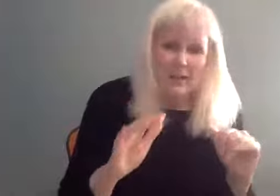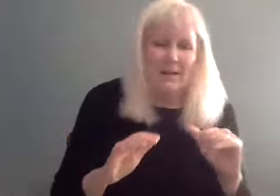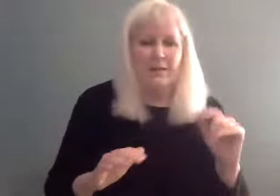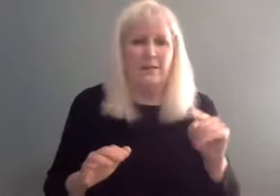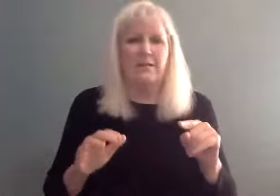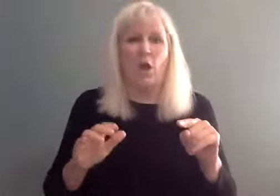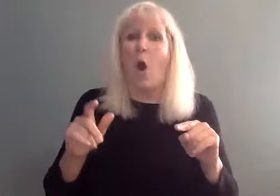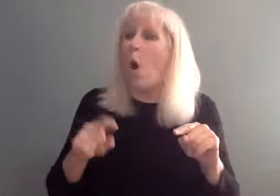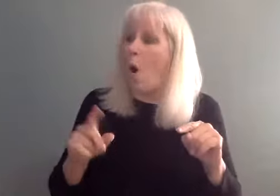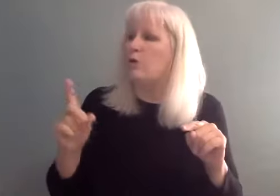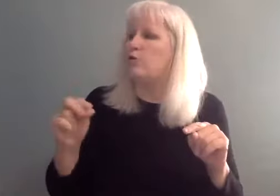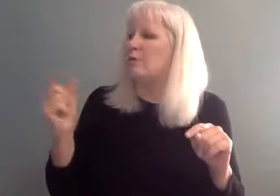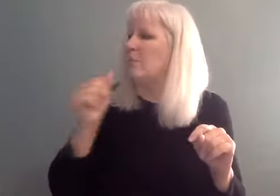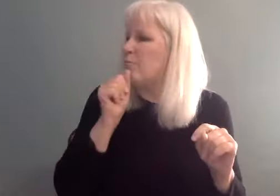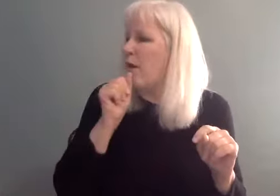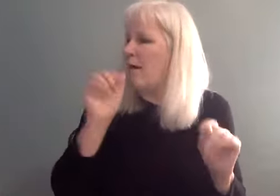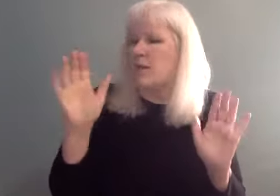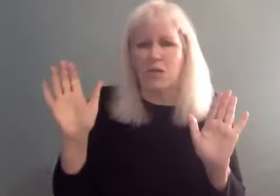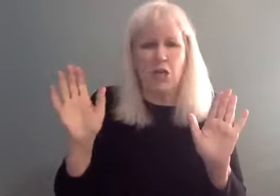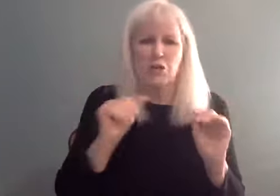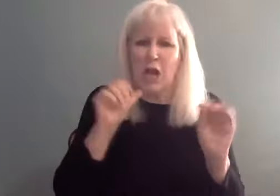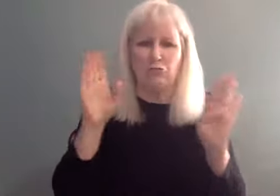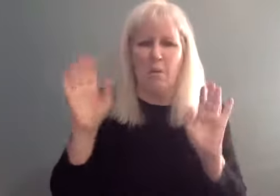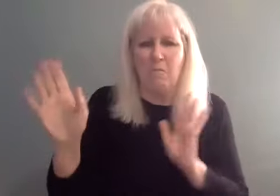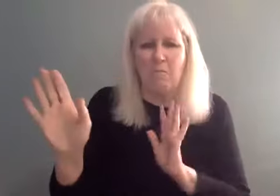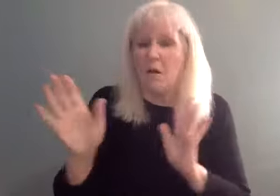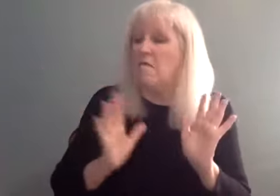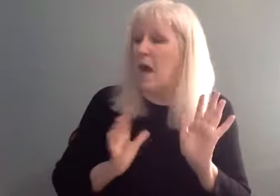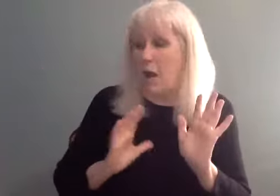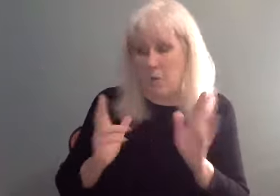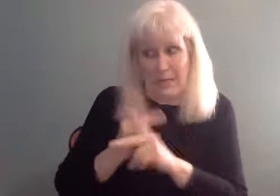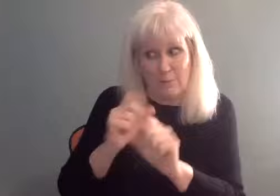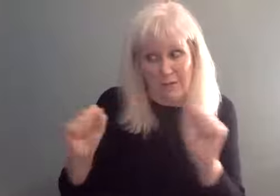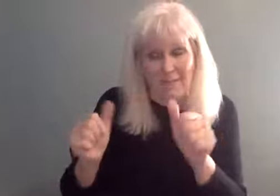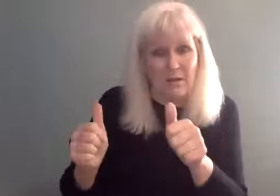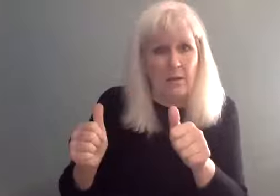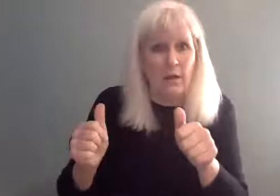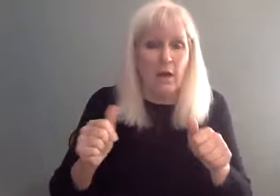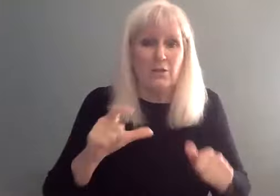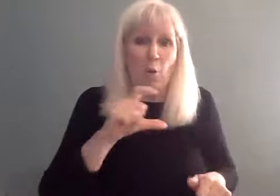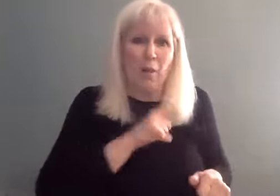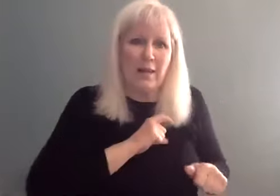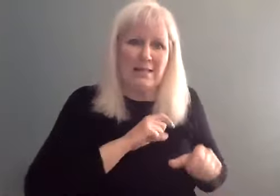doing something that was, no trouble, but they just, well, we just want to keep you girls safe. And so they sat in their car in the parking lot where they could see